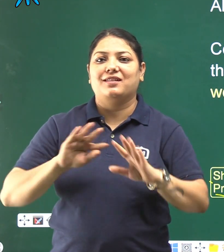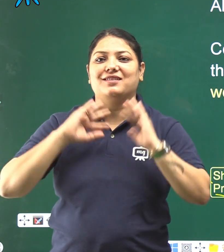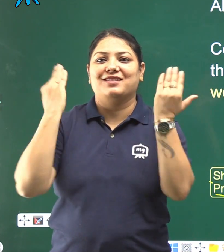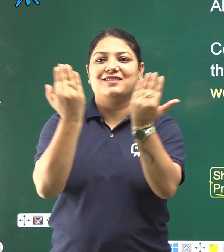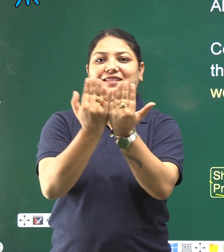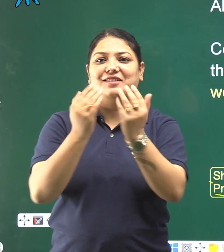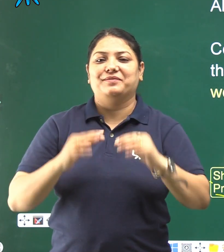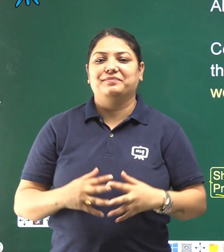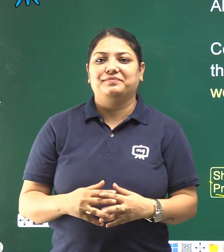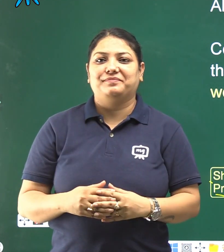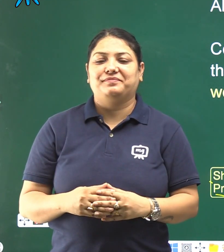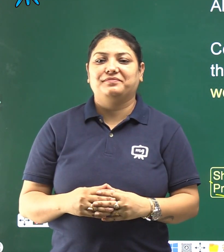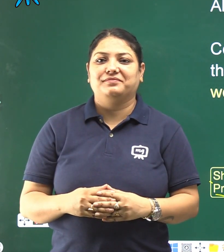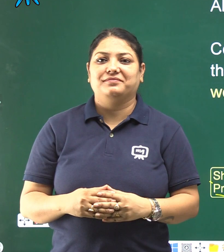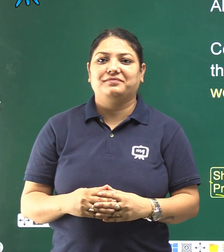sansar.